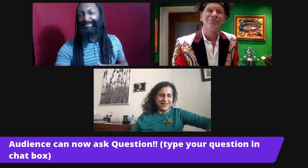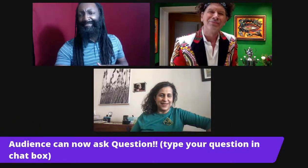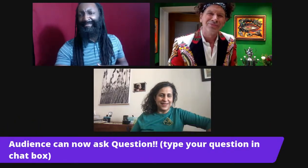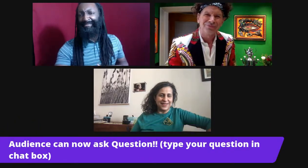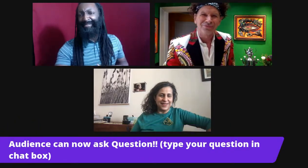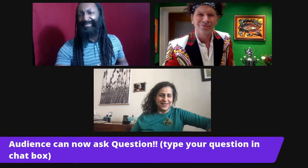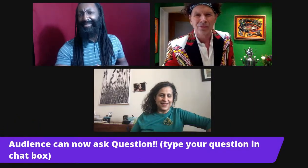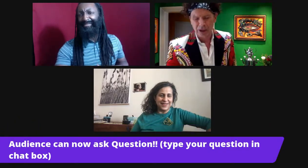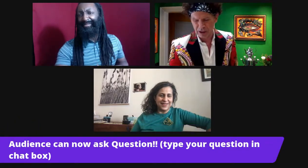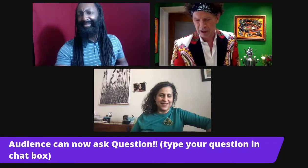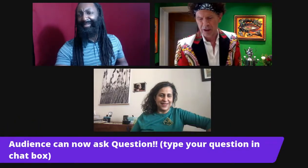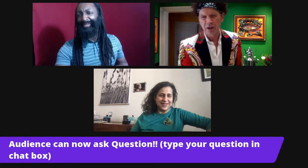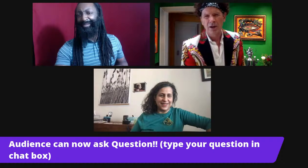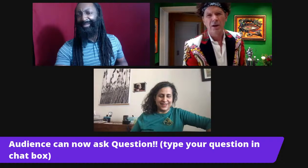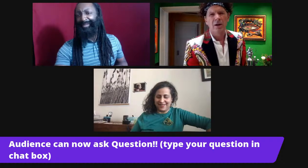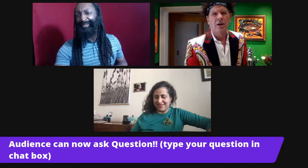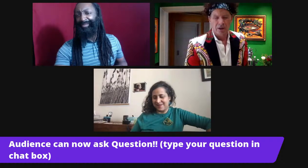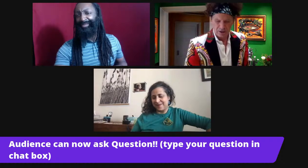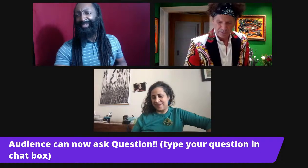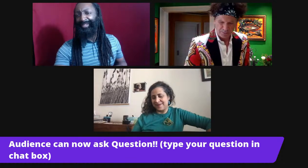Why push deaf art away?